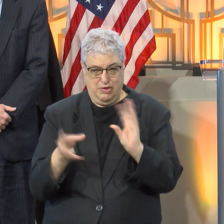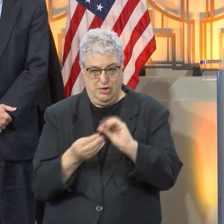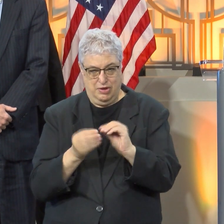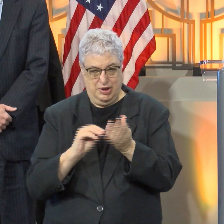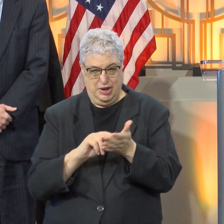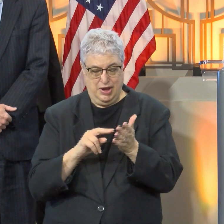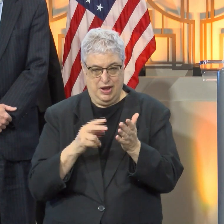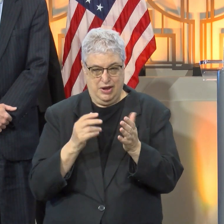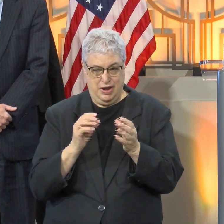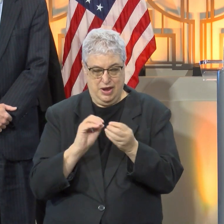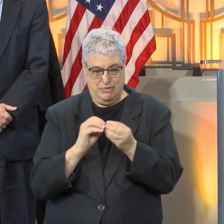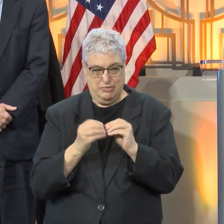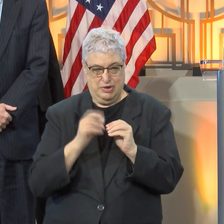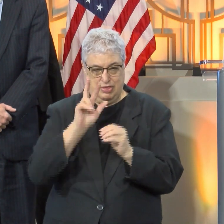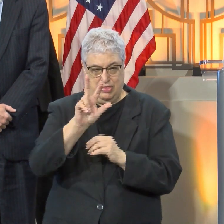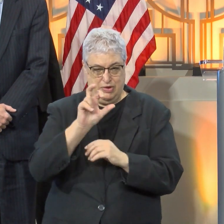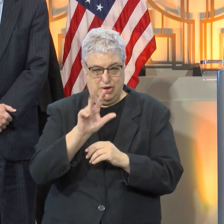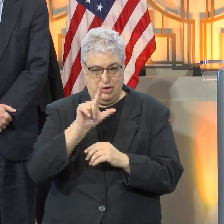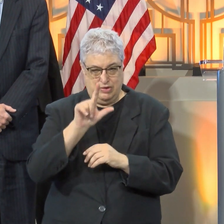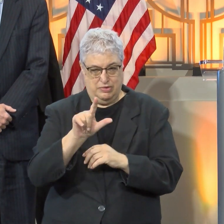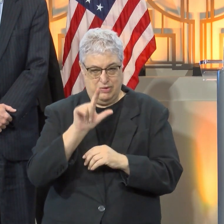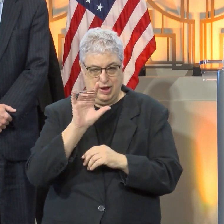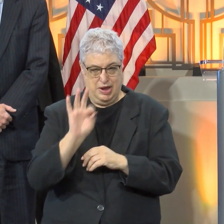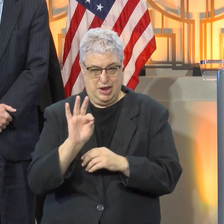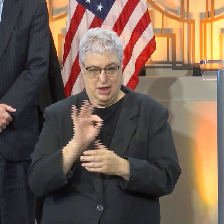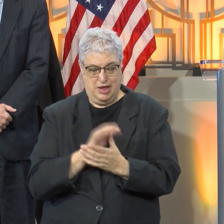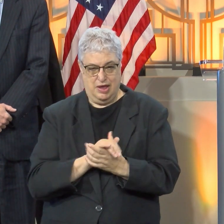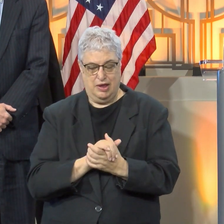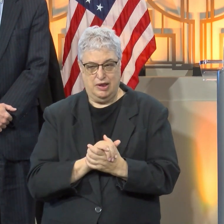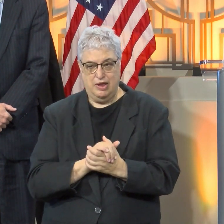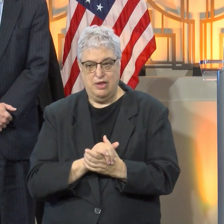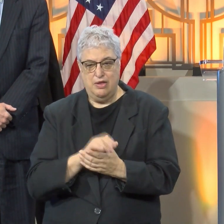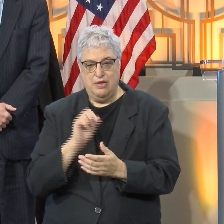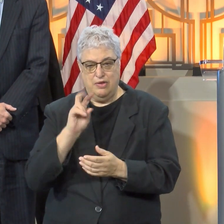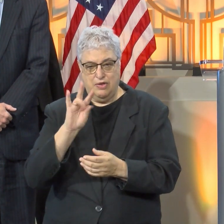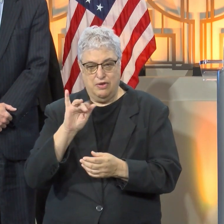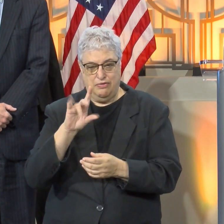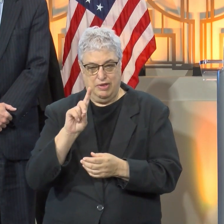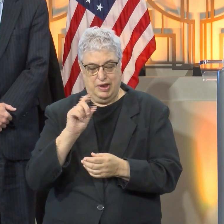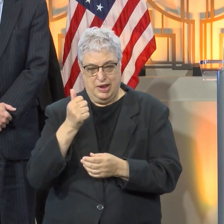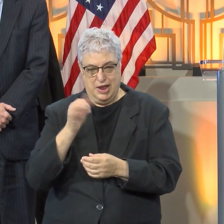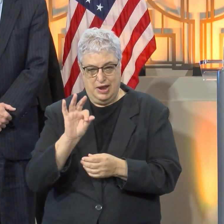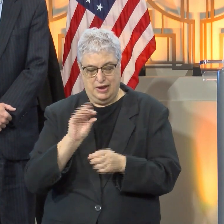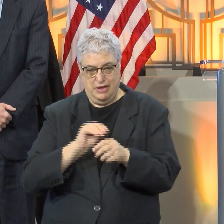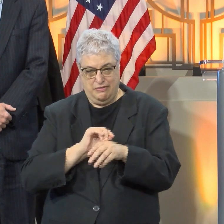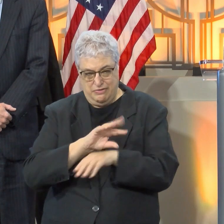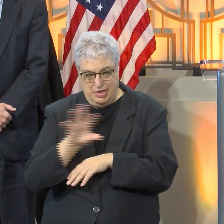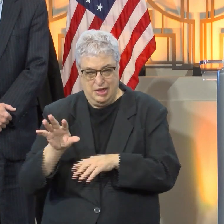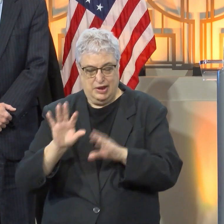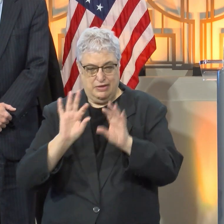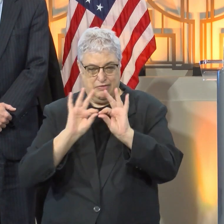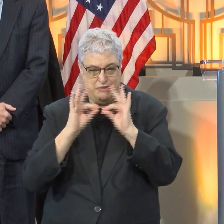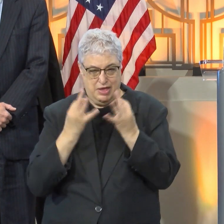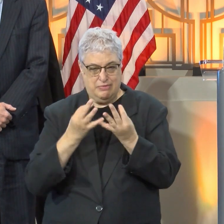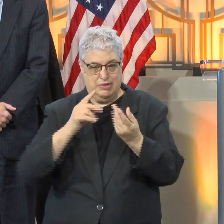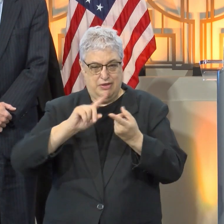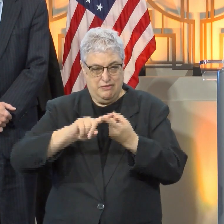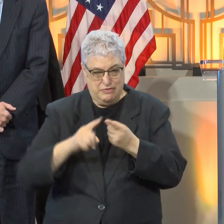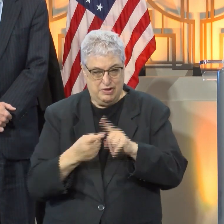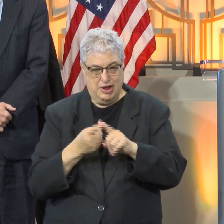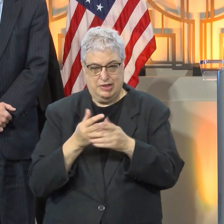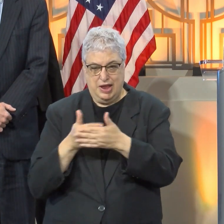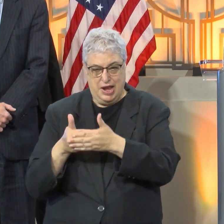being 329. COVID-19 continues to affect our families, friends, neighbors, and